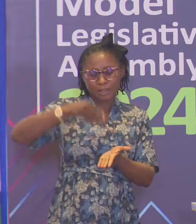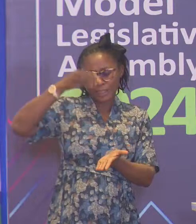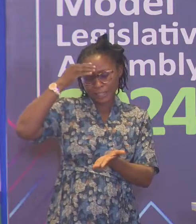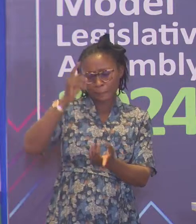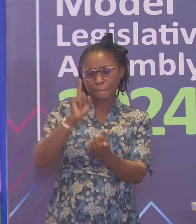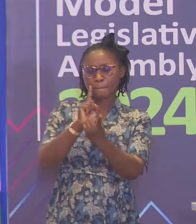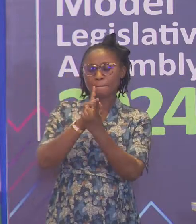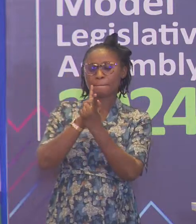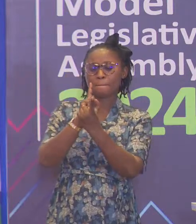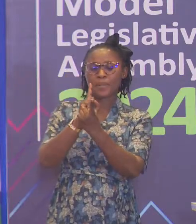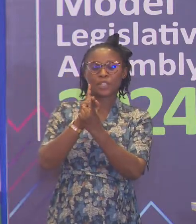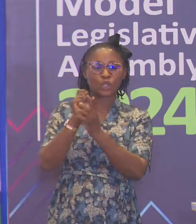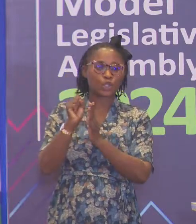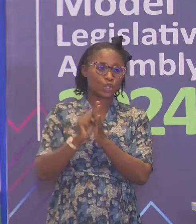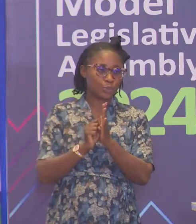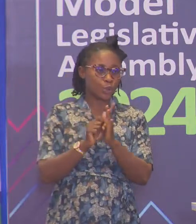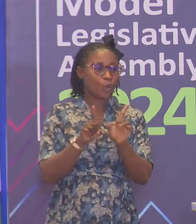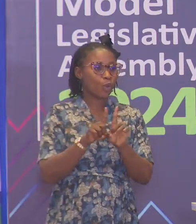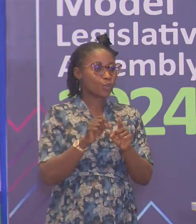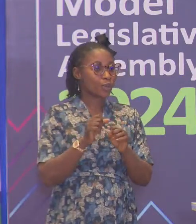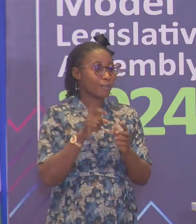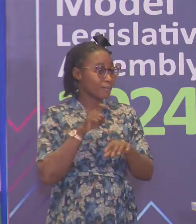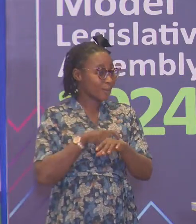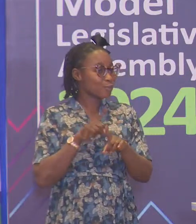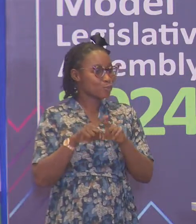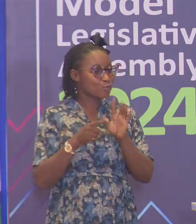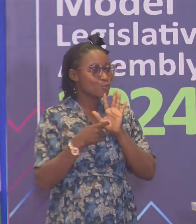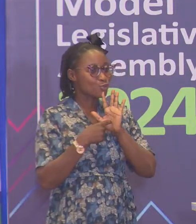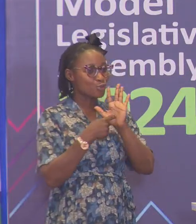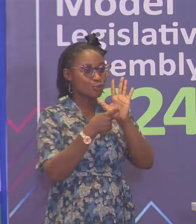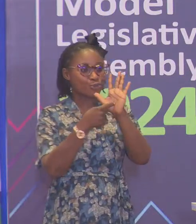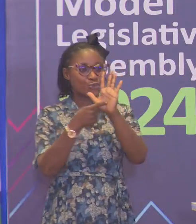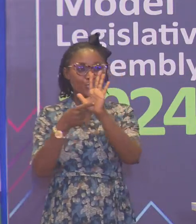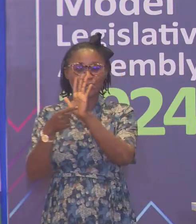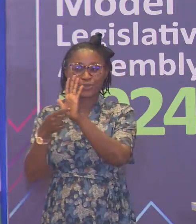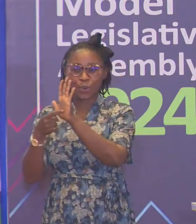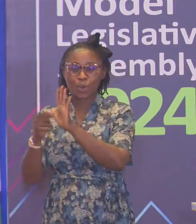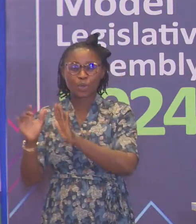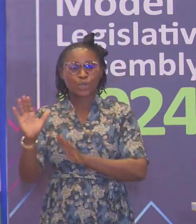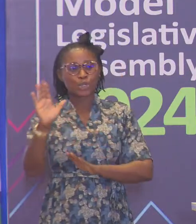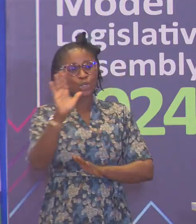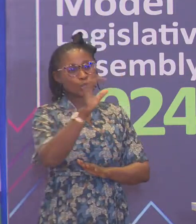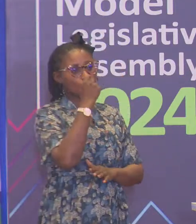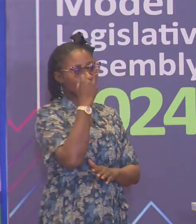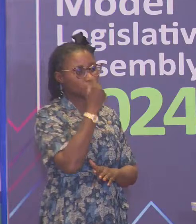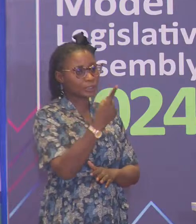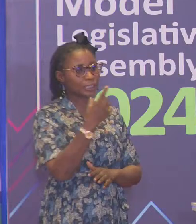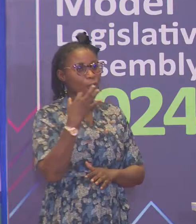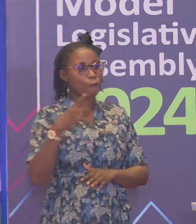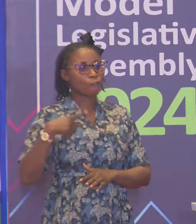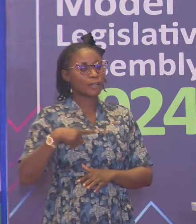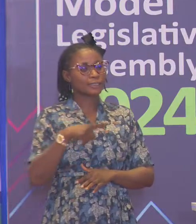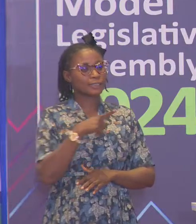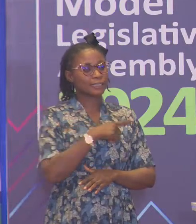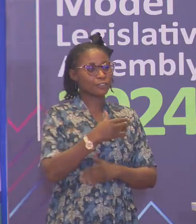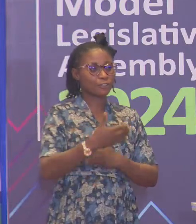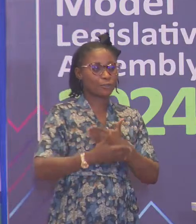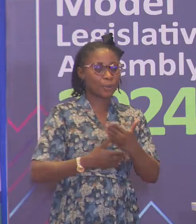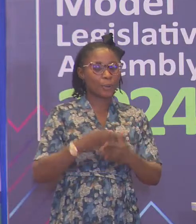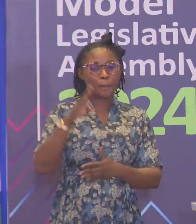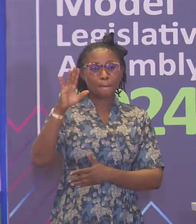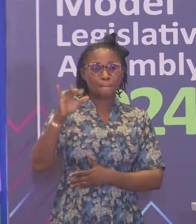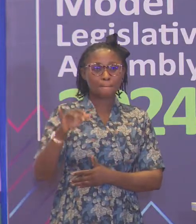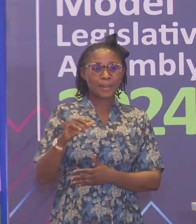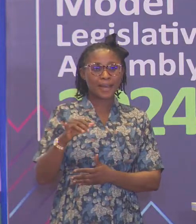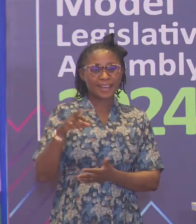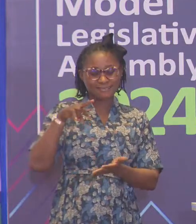is also a moment for you to showcase your understanding of the legislative process by